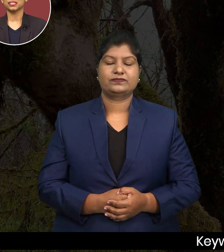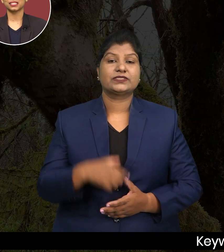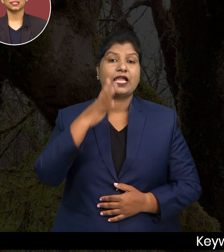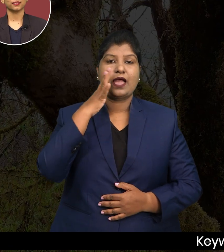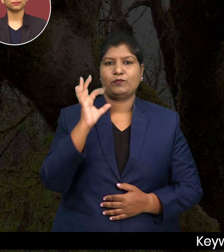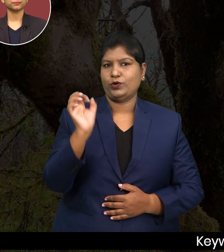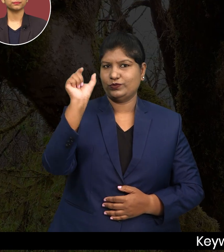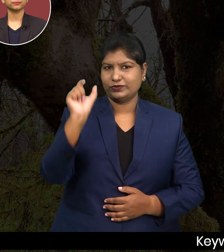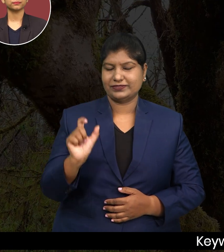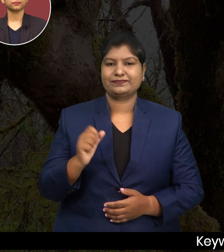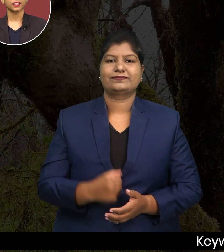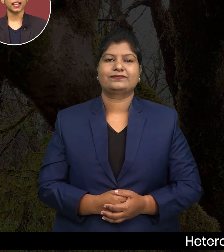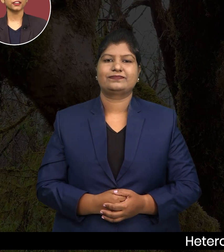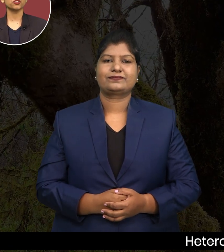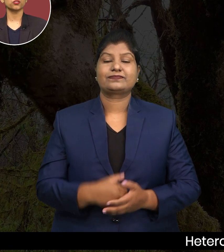Keywords: